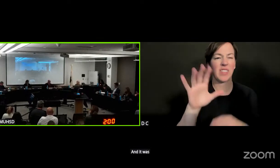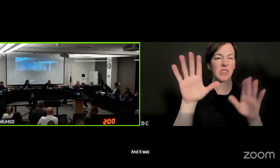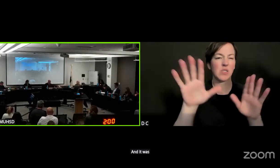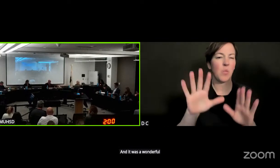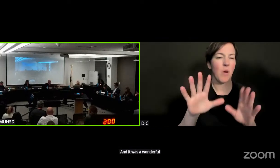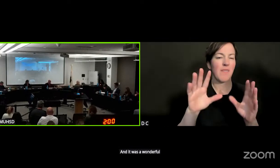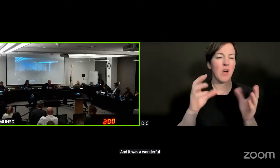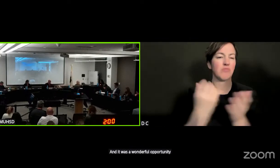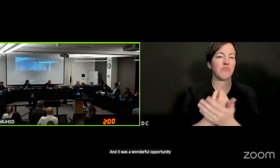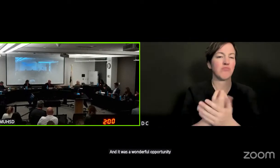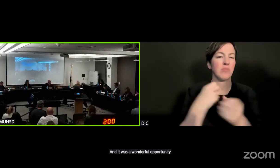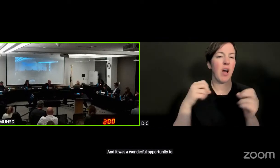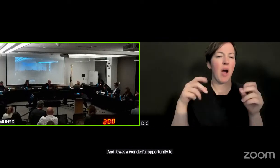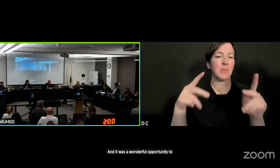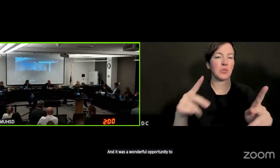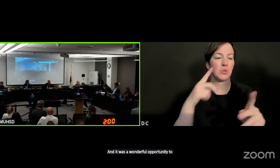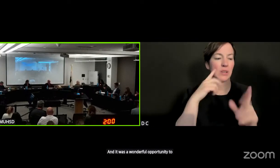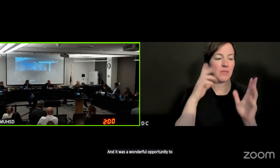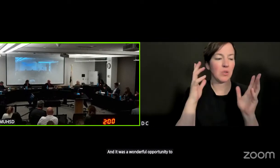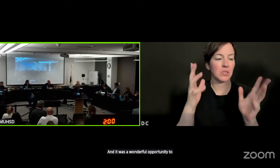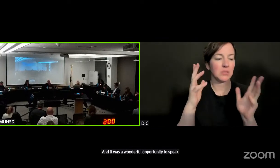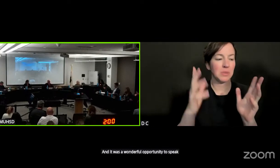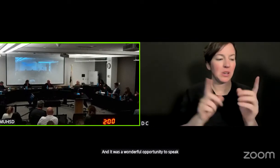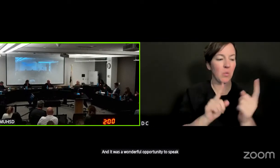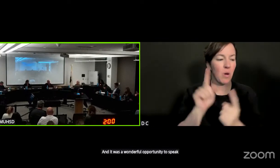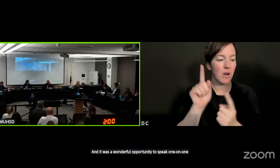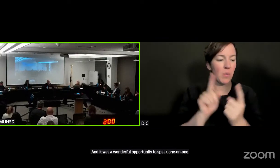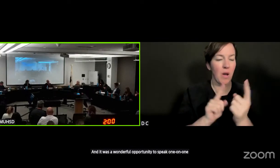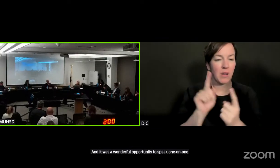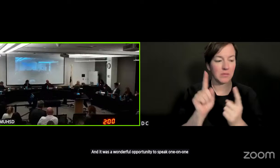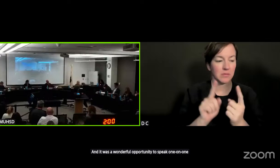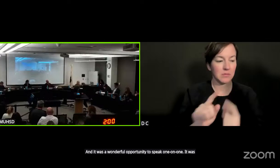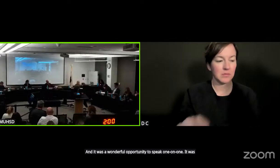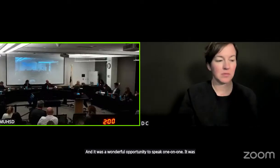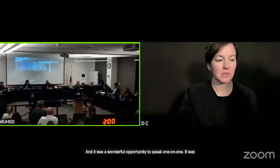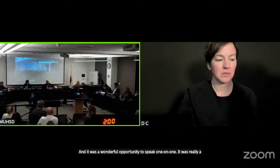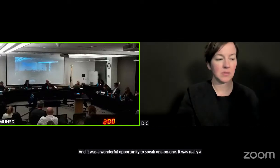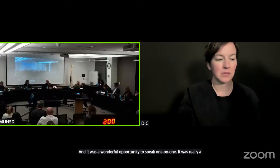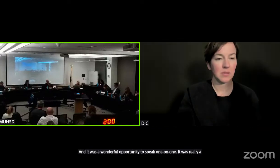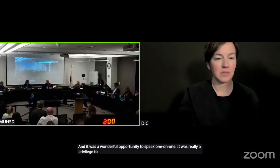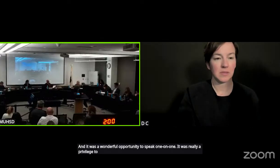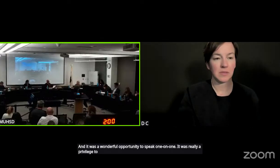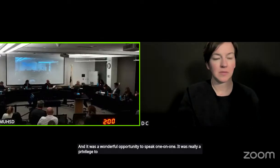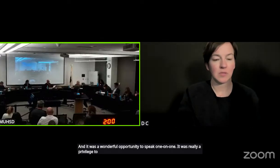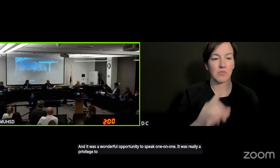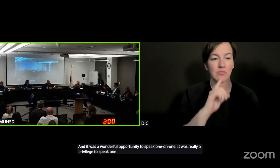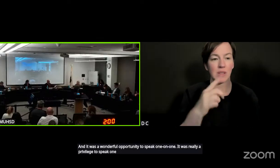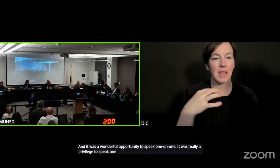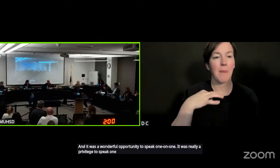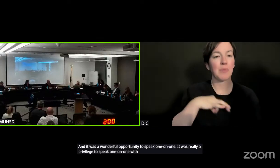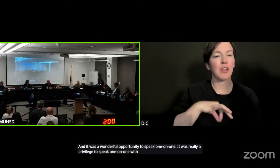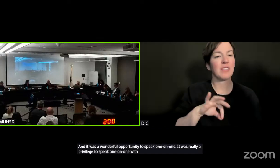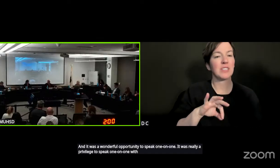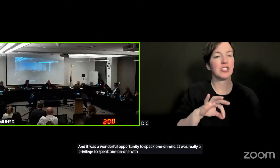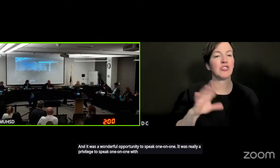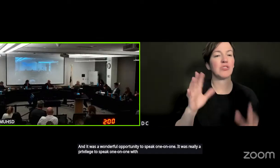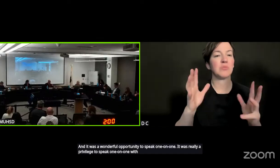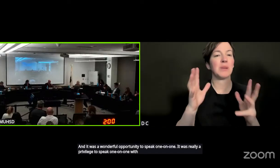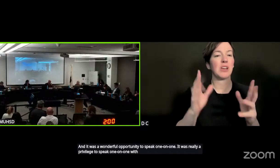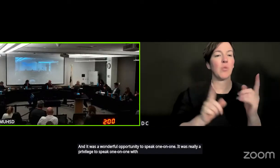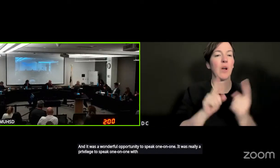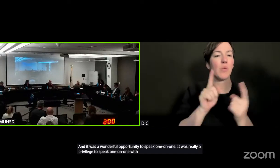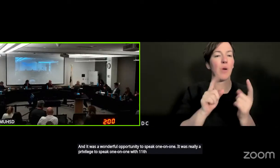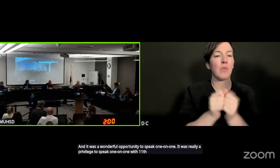opportunity to speak one-on-one. It was really a privilege to speak one-on-one with 11th